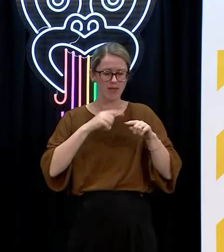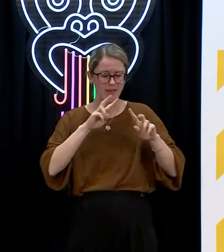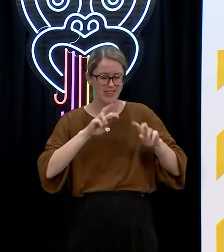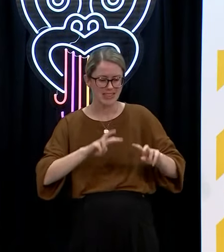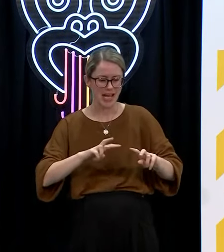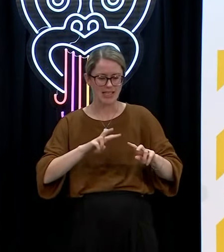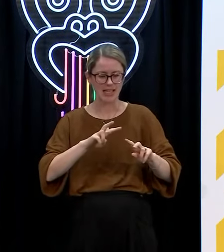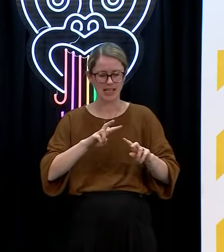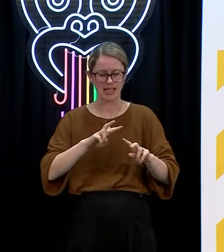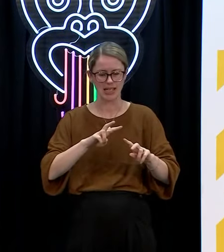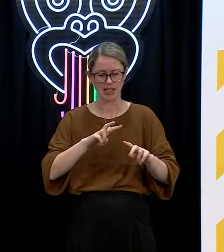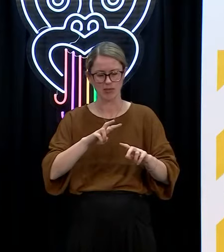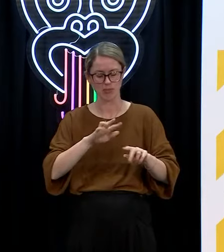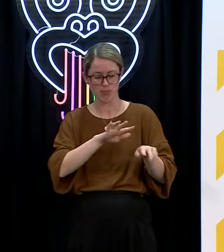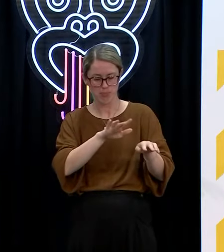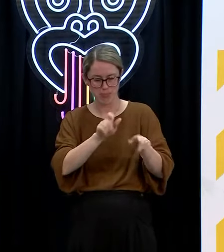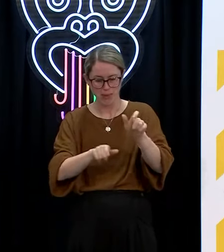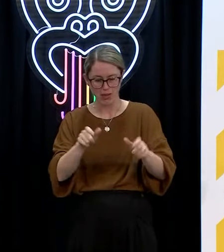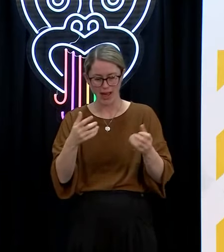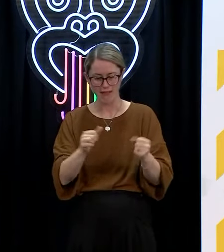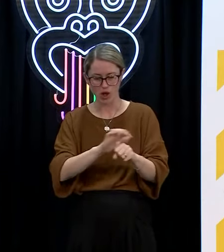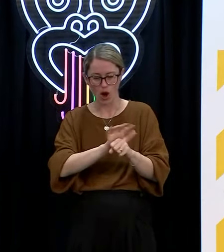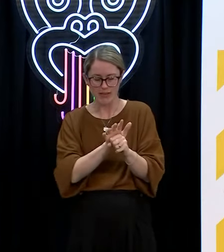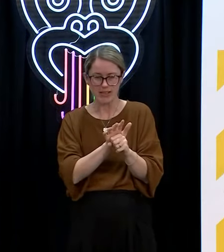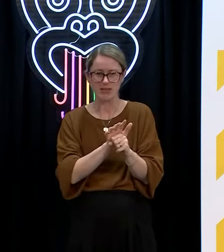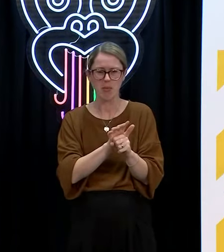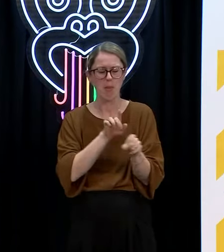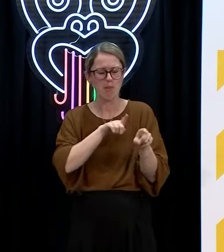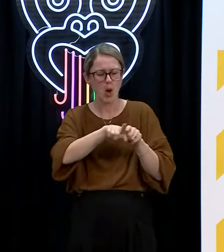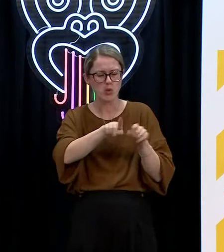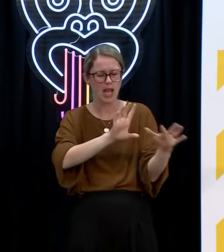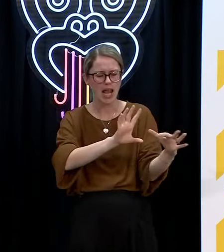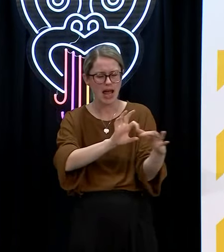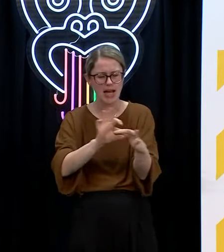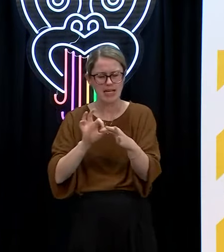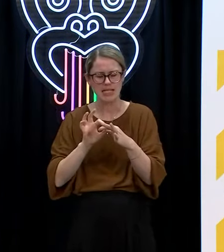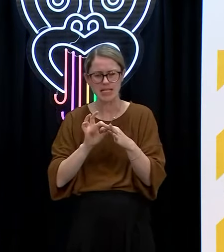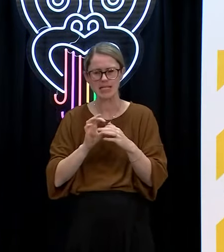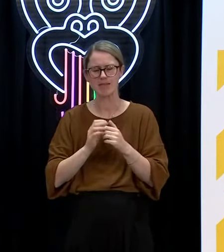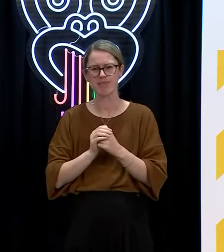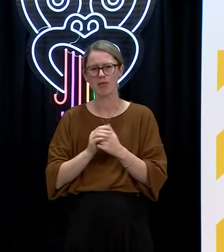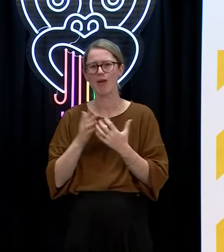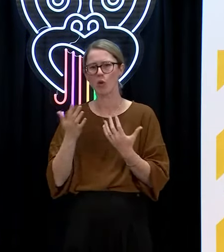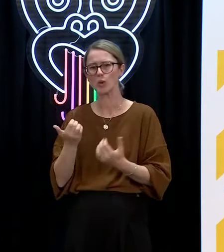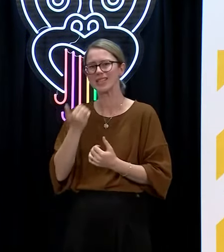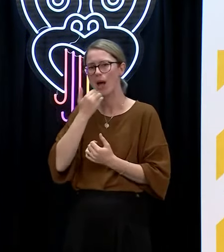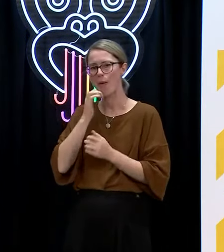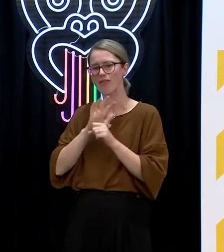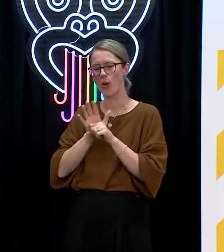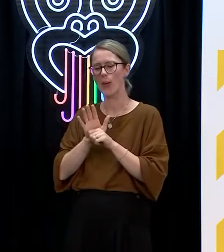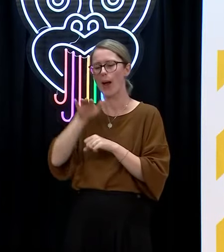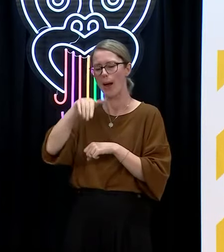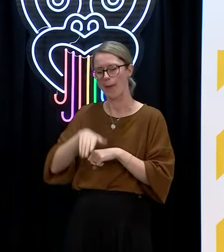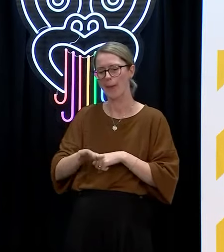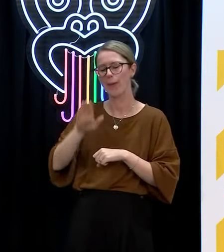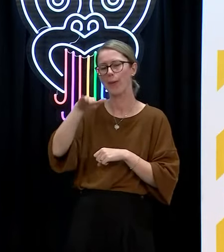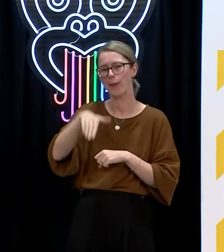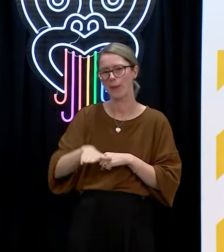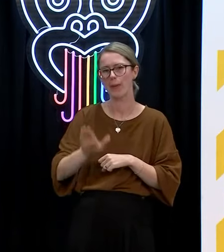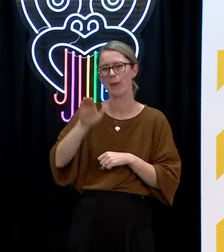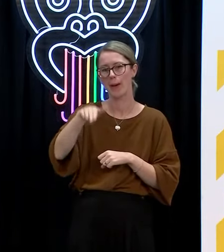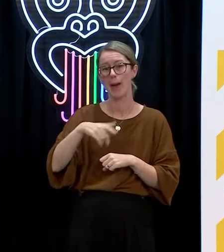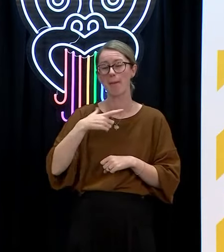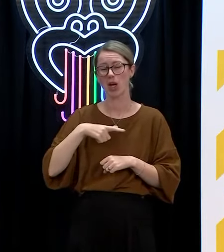seeing fewer unlinked cases. We're seeing that while there will still be some bumps in case numbers, particularly given that we're seeing